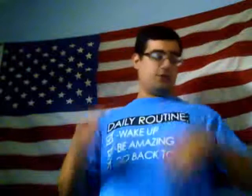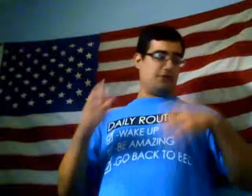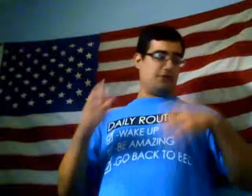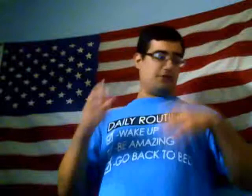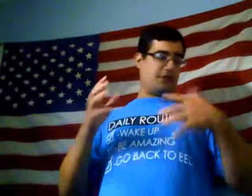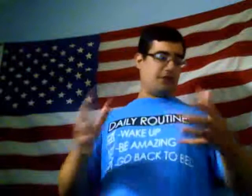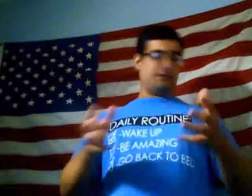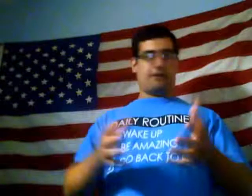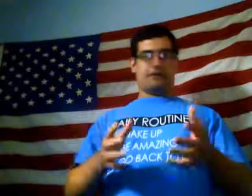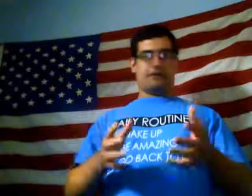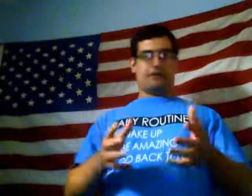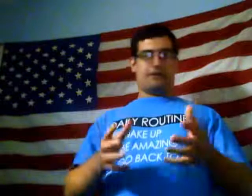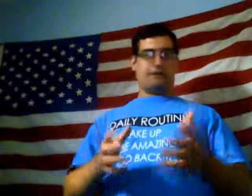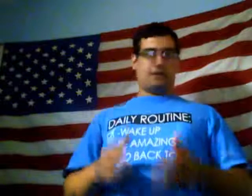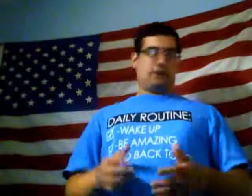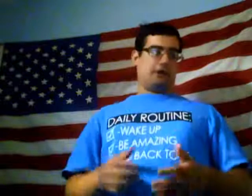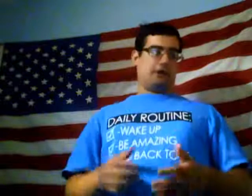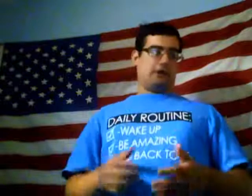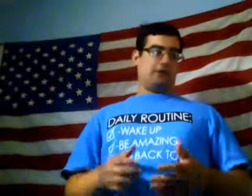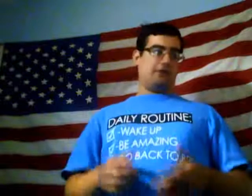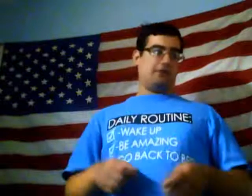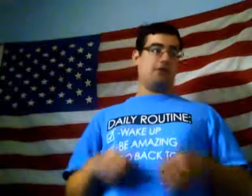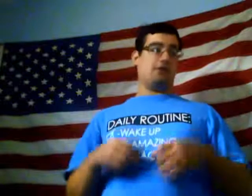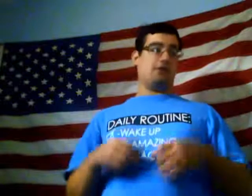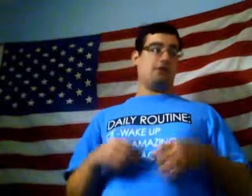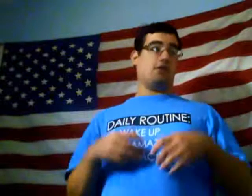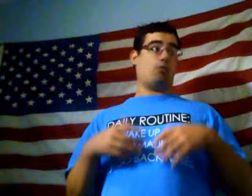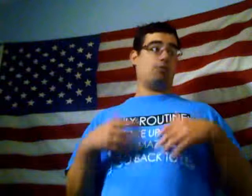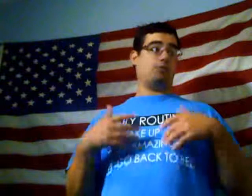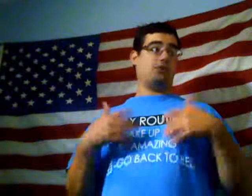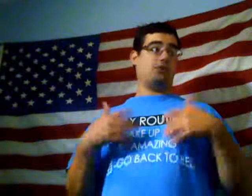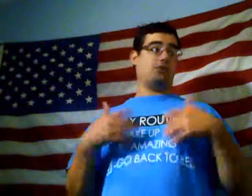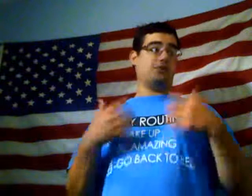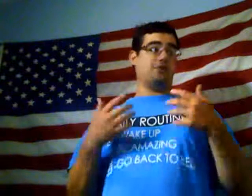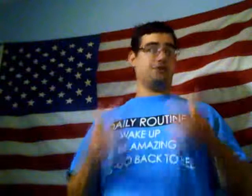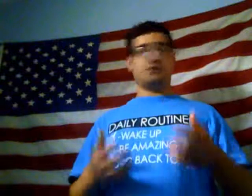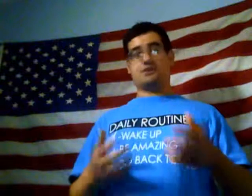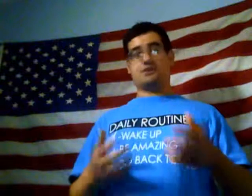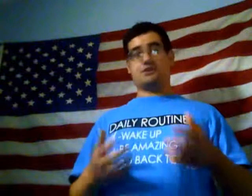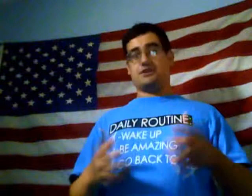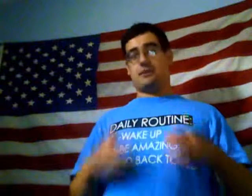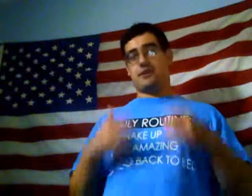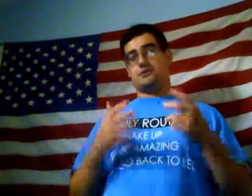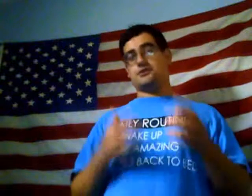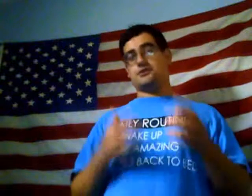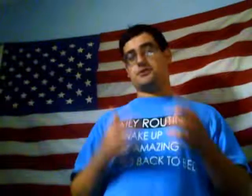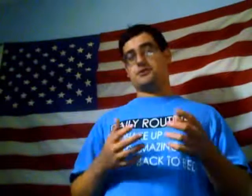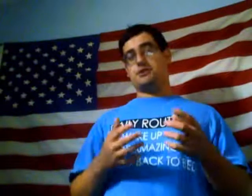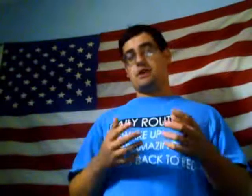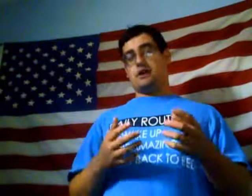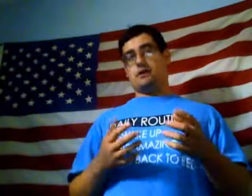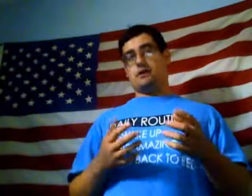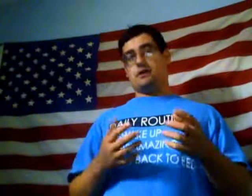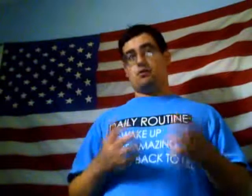for the Democratic ticket, the governor of New Jersey, the Democratic governor of New Jersey,